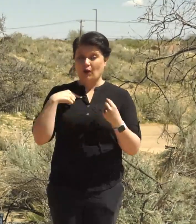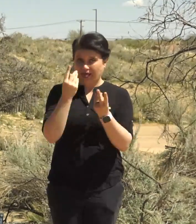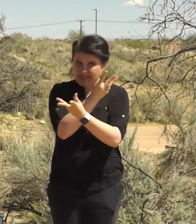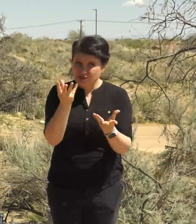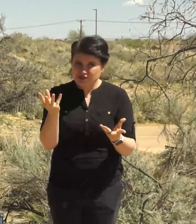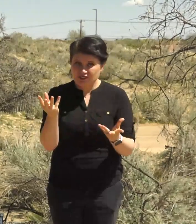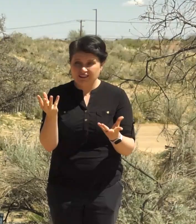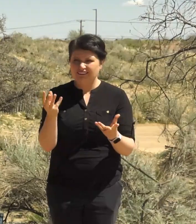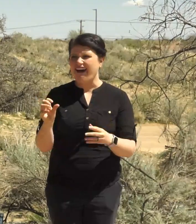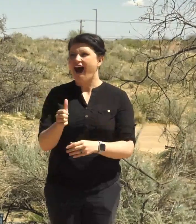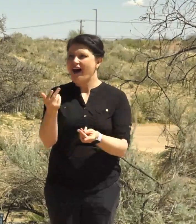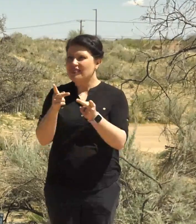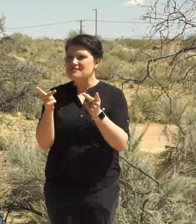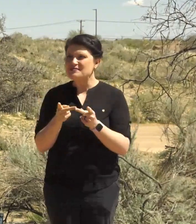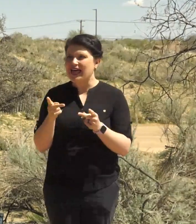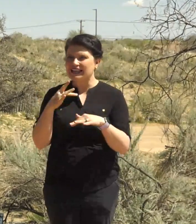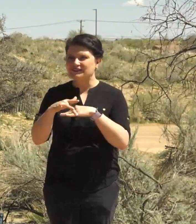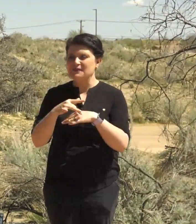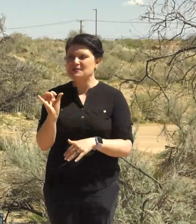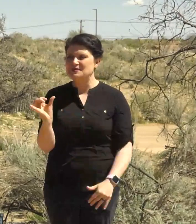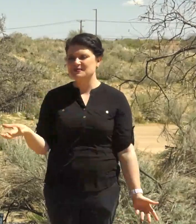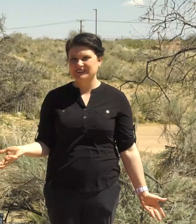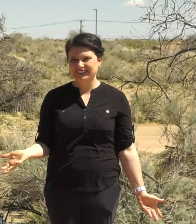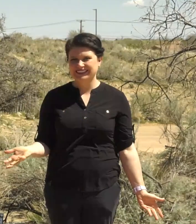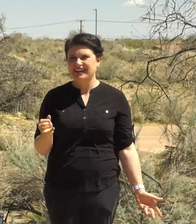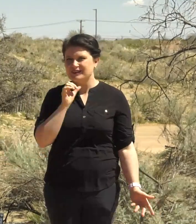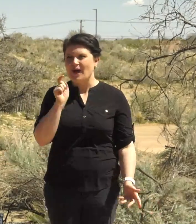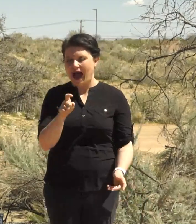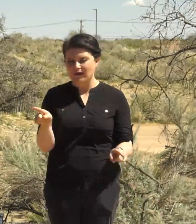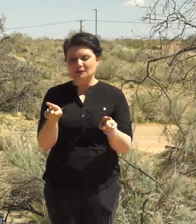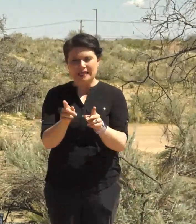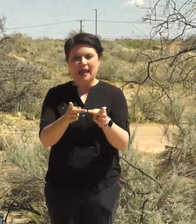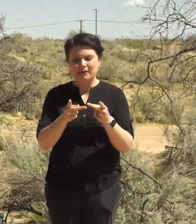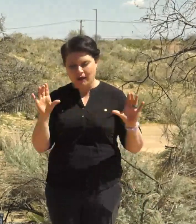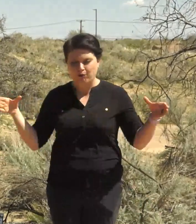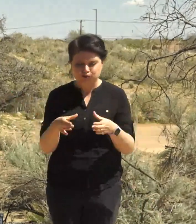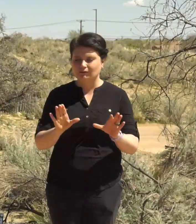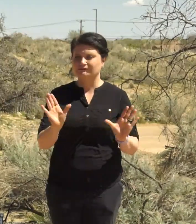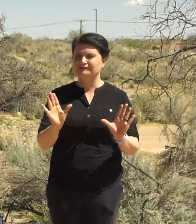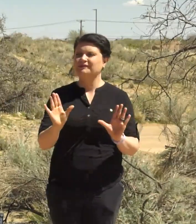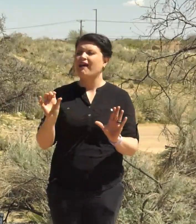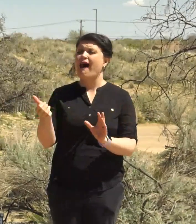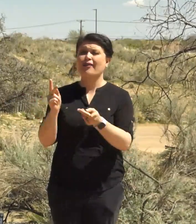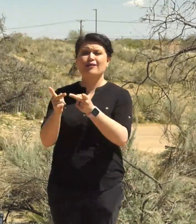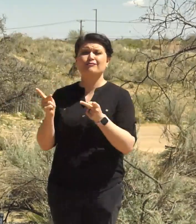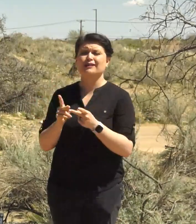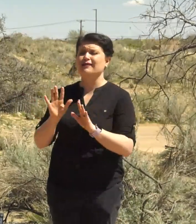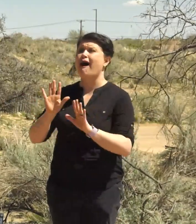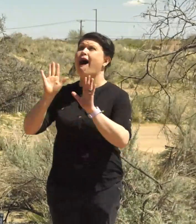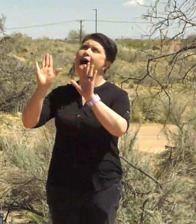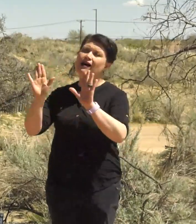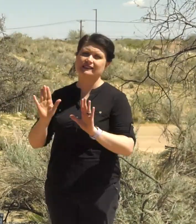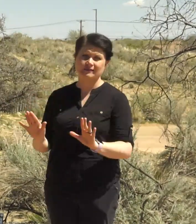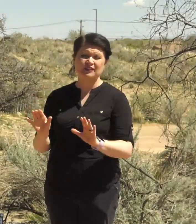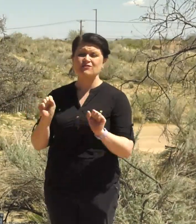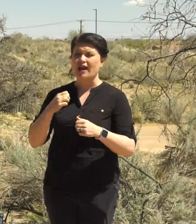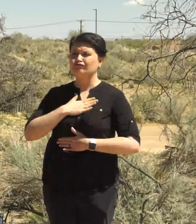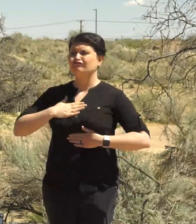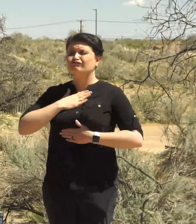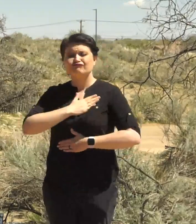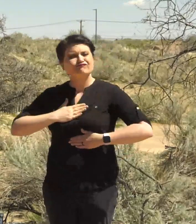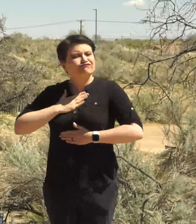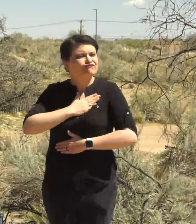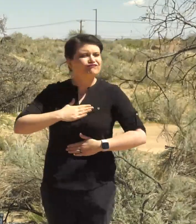there are a lot of other open space areas that are just as awesome. And you can actually have a very enjoyable time